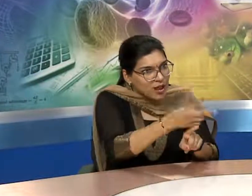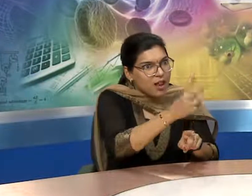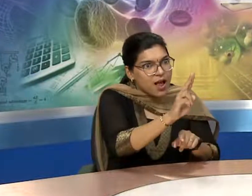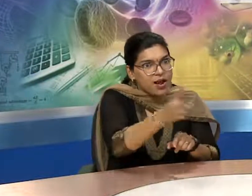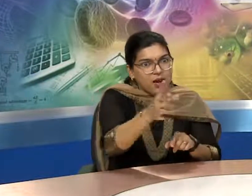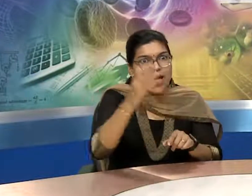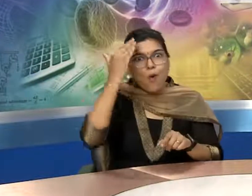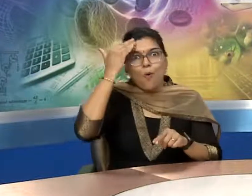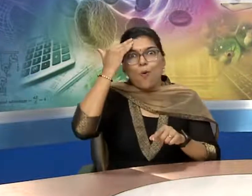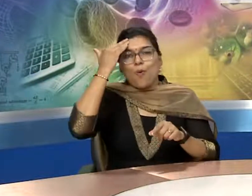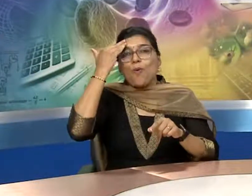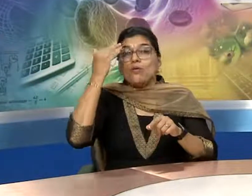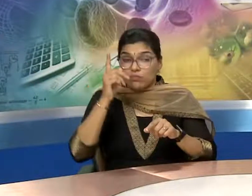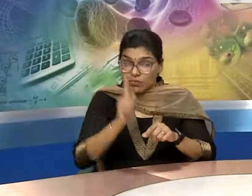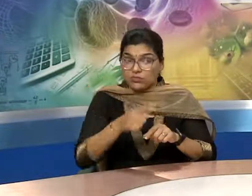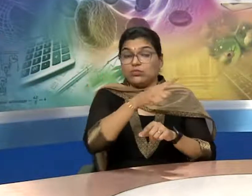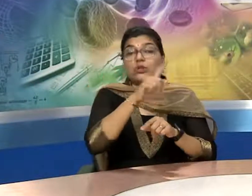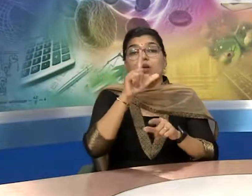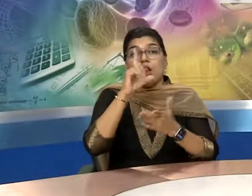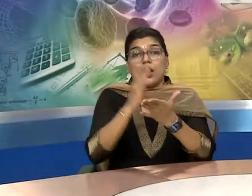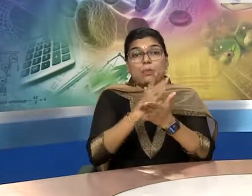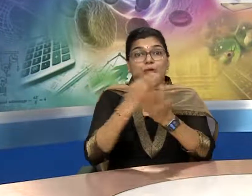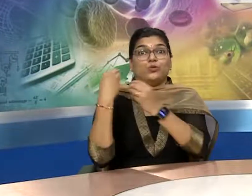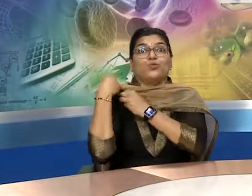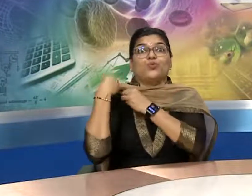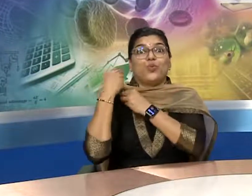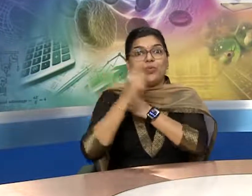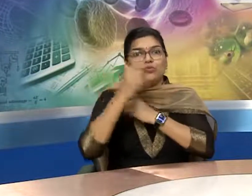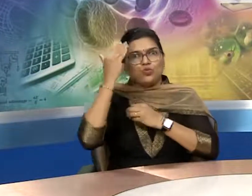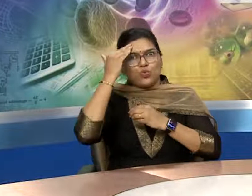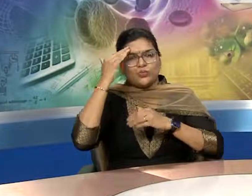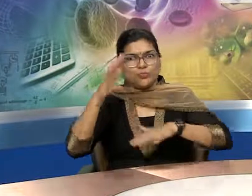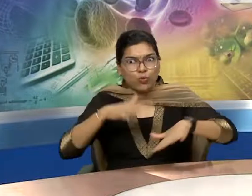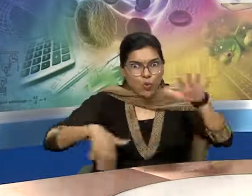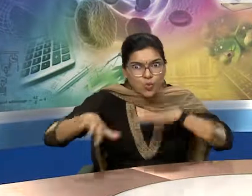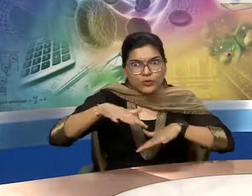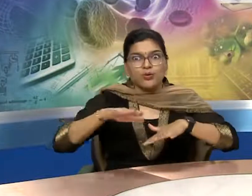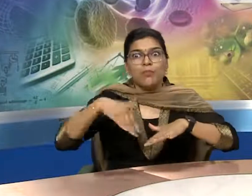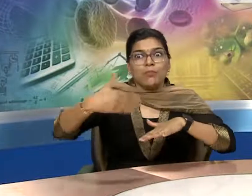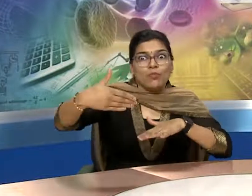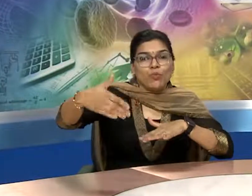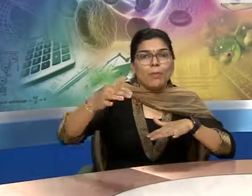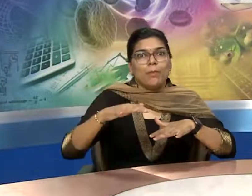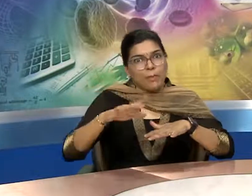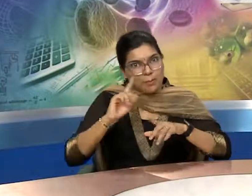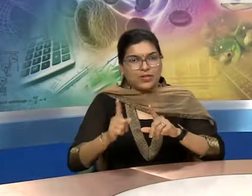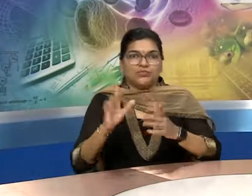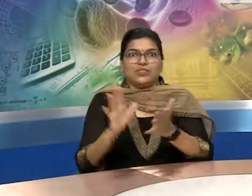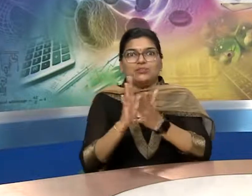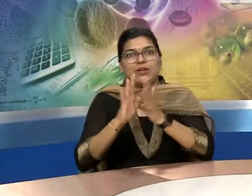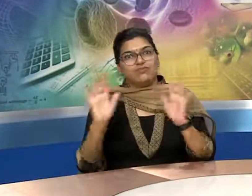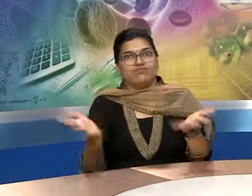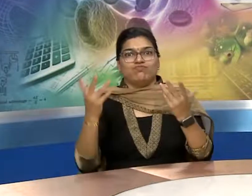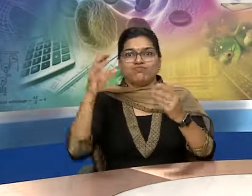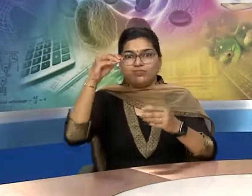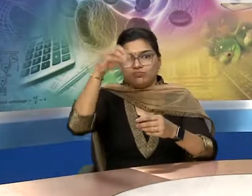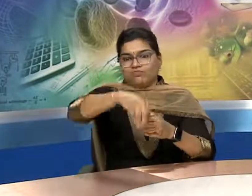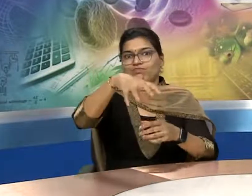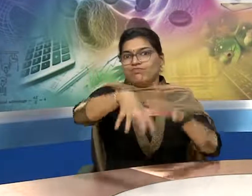we have different culture. Punjab, we have different culture. So such symposia, seminars can be organized where